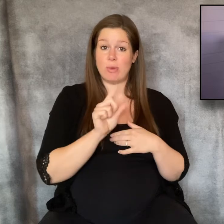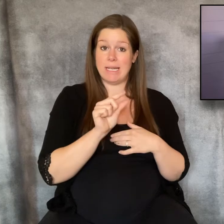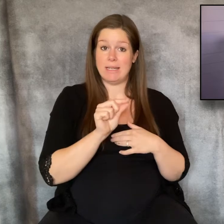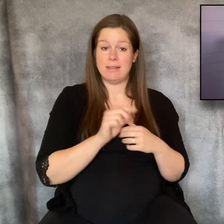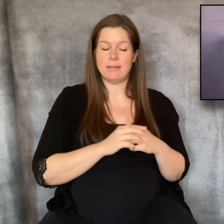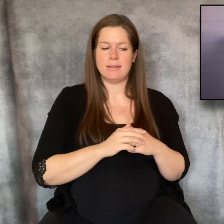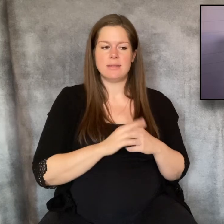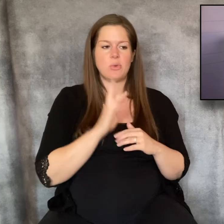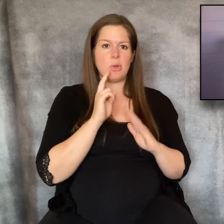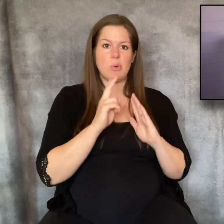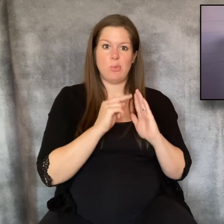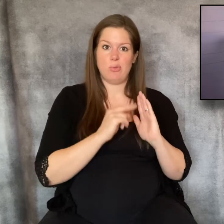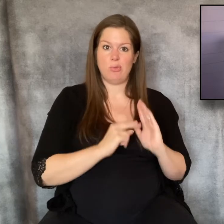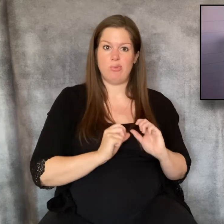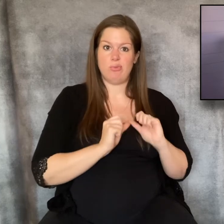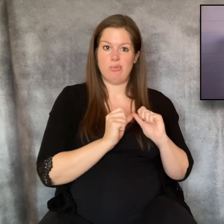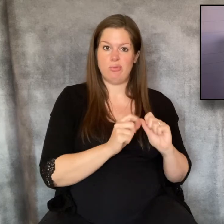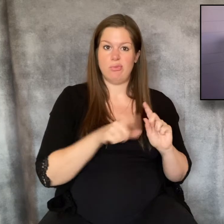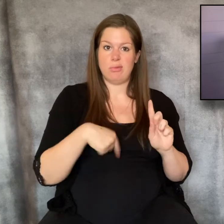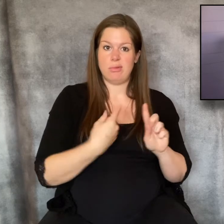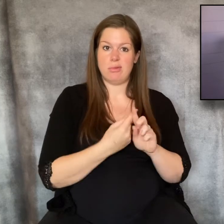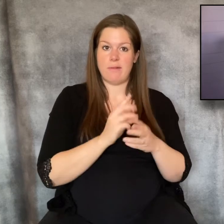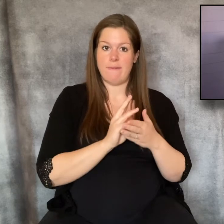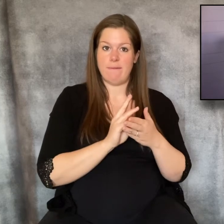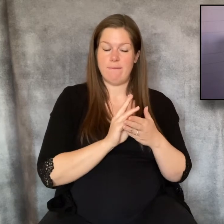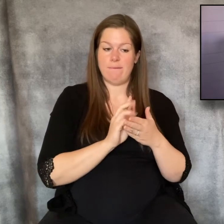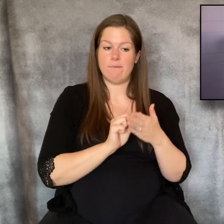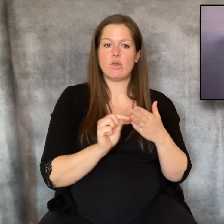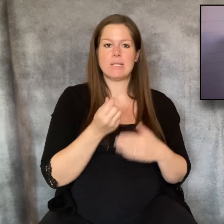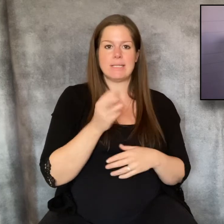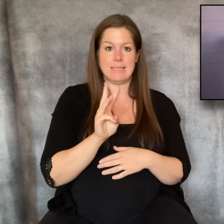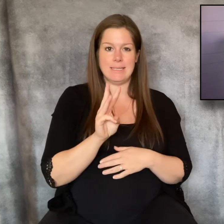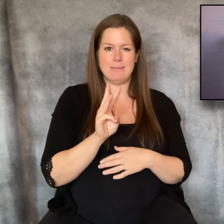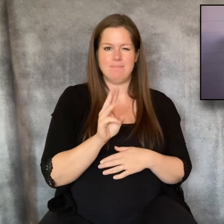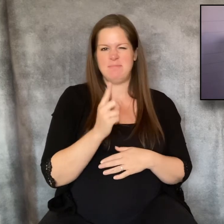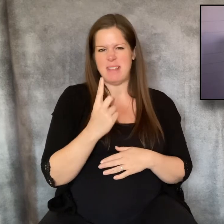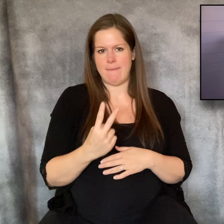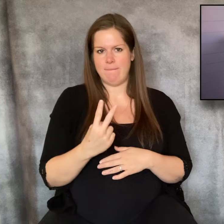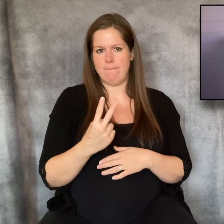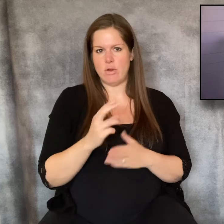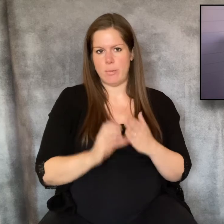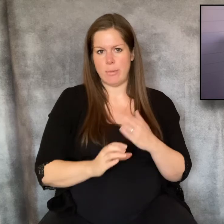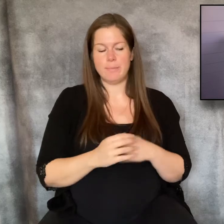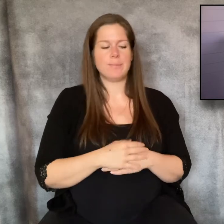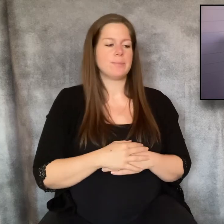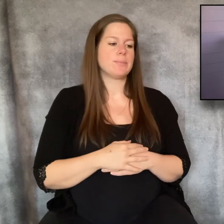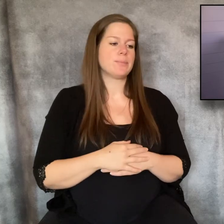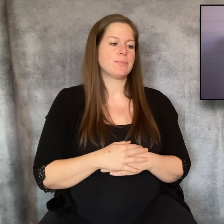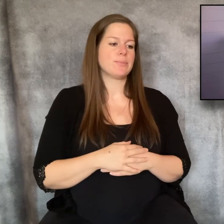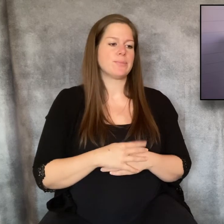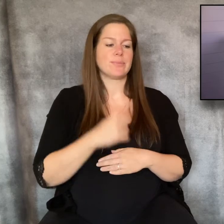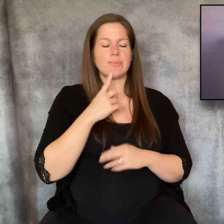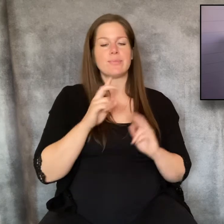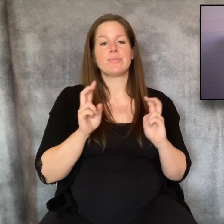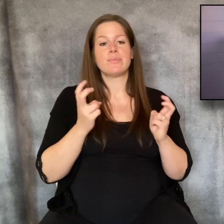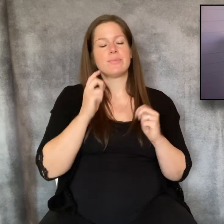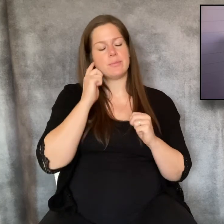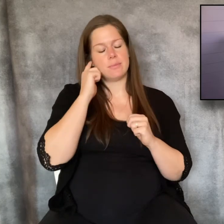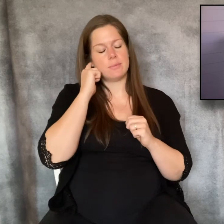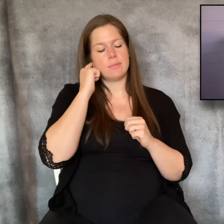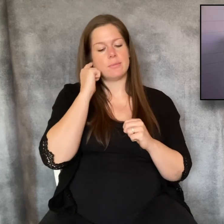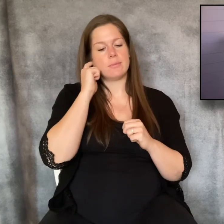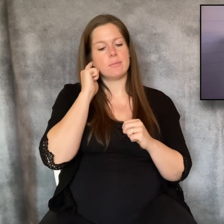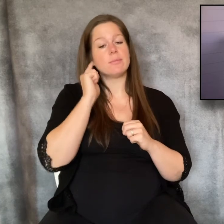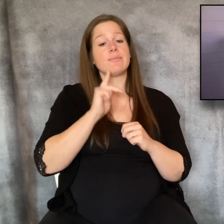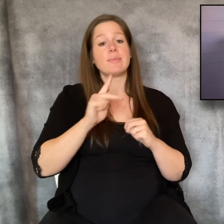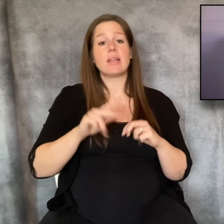chapter 20, we're going to read all the way through verse 16. So we're just going to do half of the chapter today. For the kingdom of